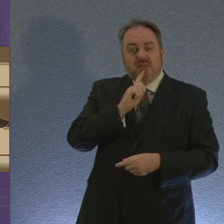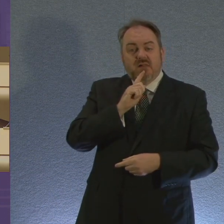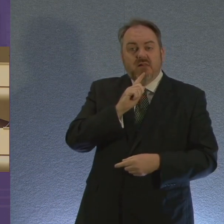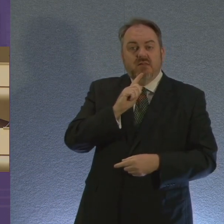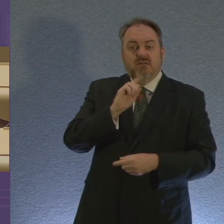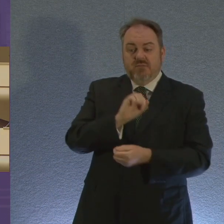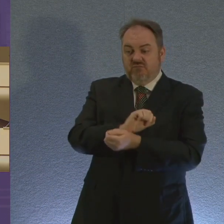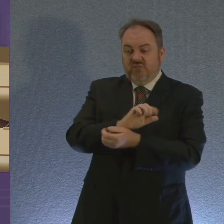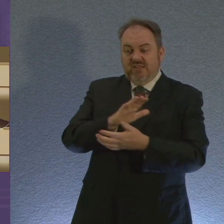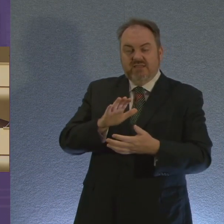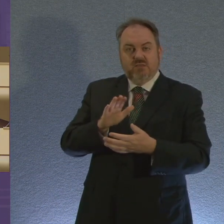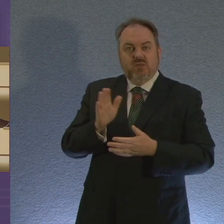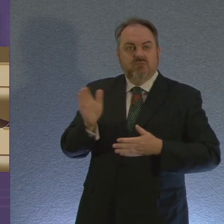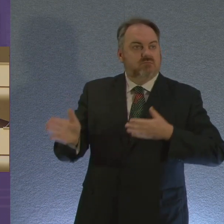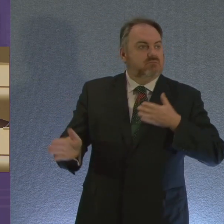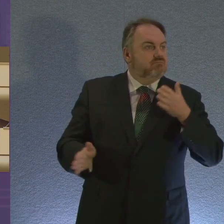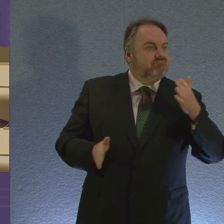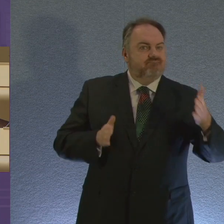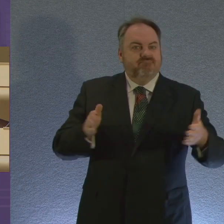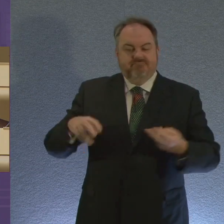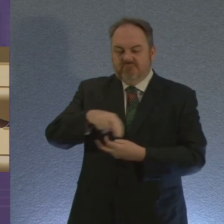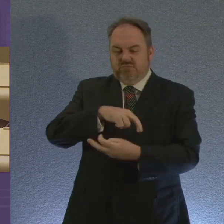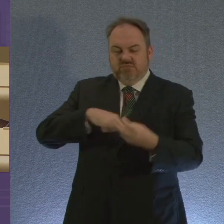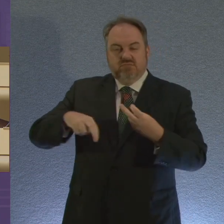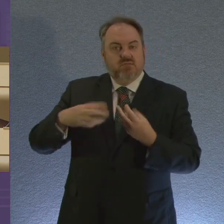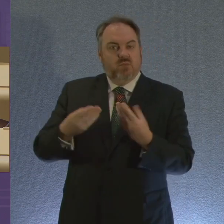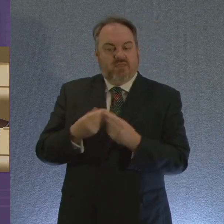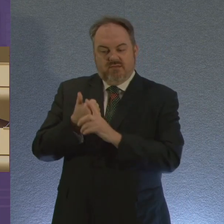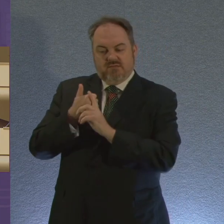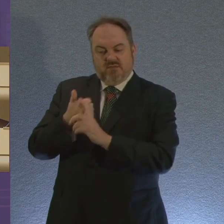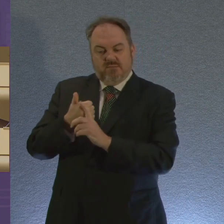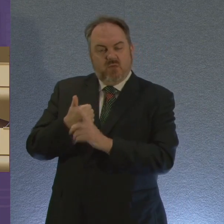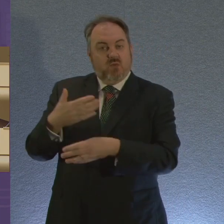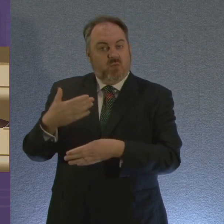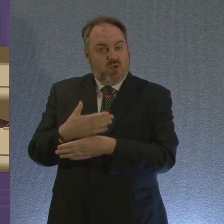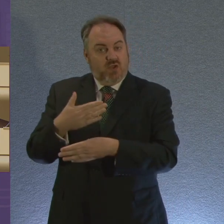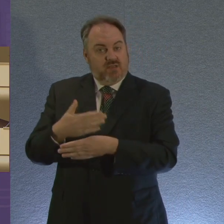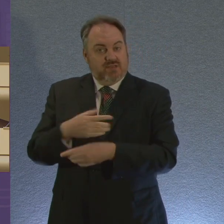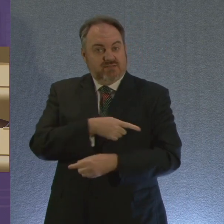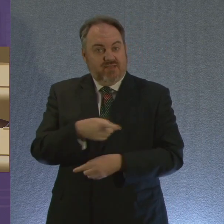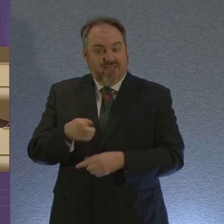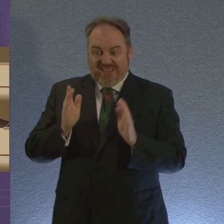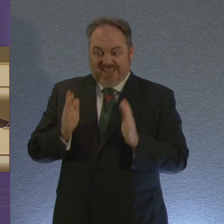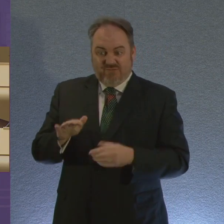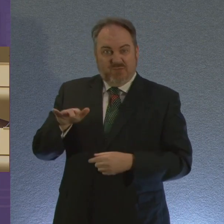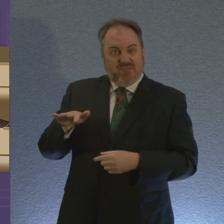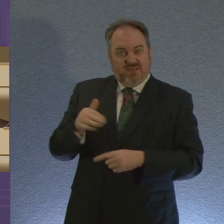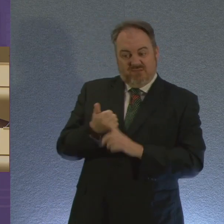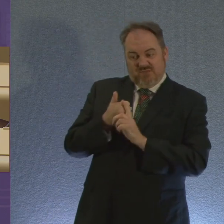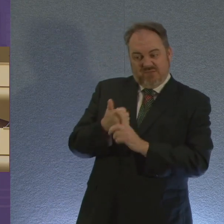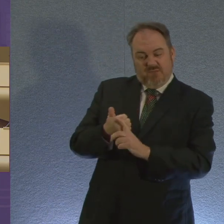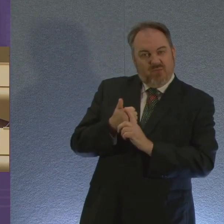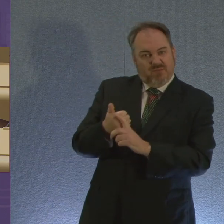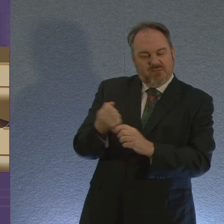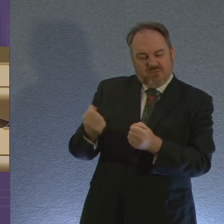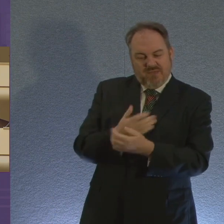in their communities, and also the support workers who are necessary to give them the proper support to ensure their